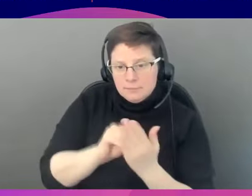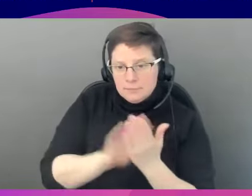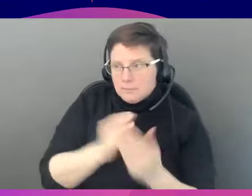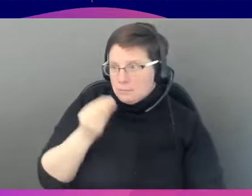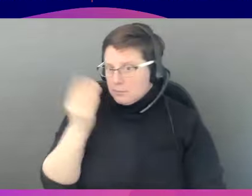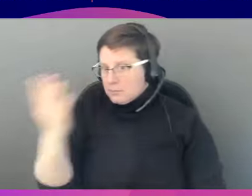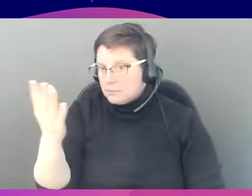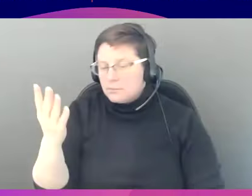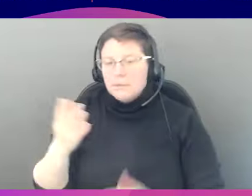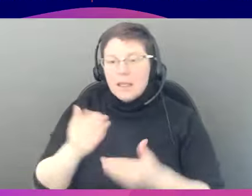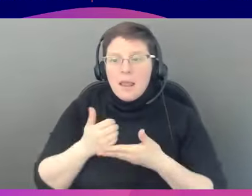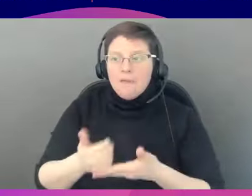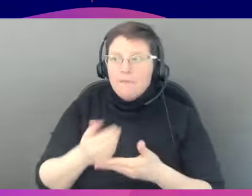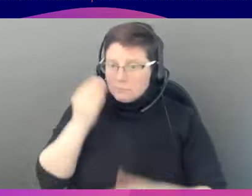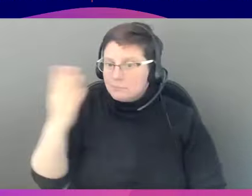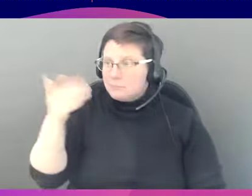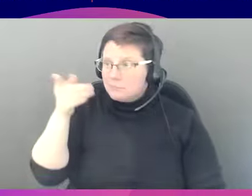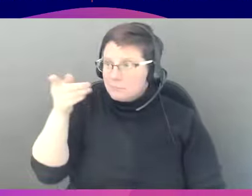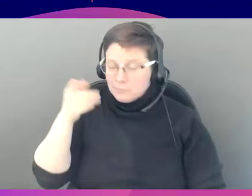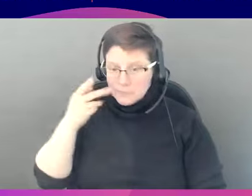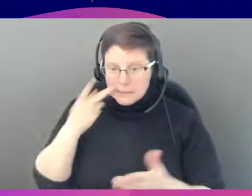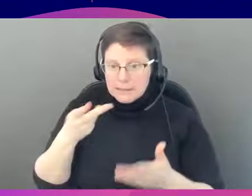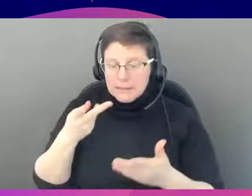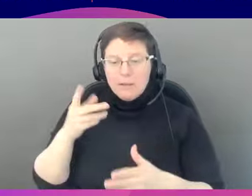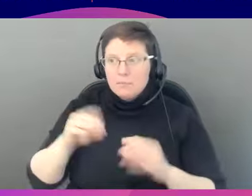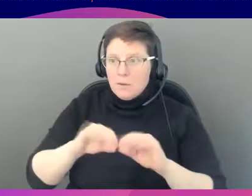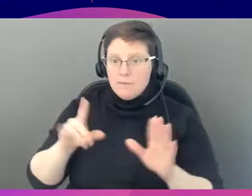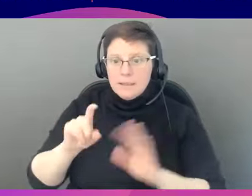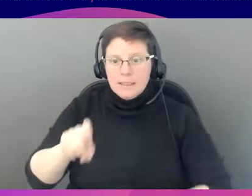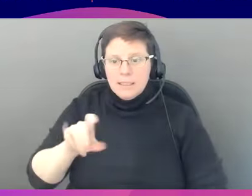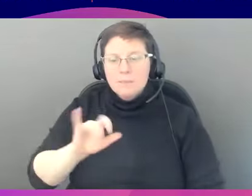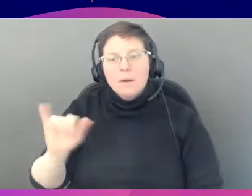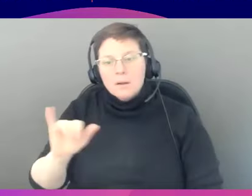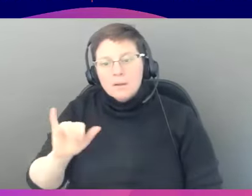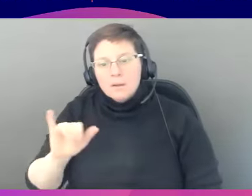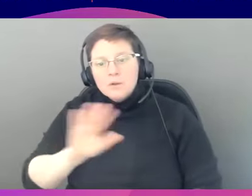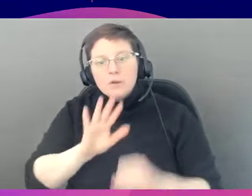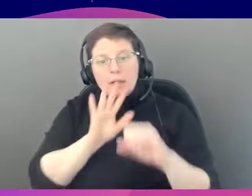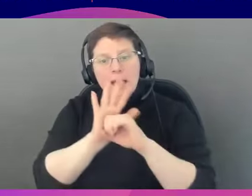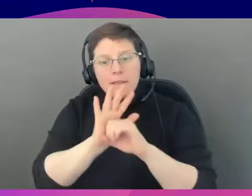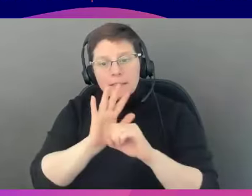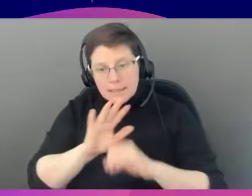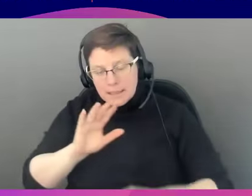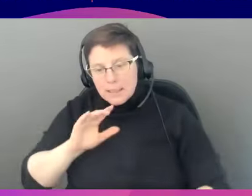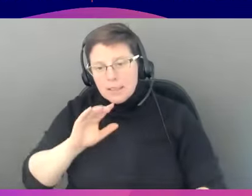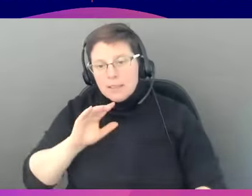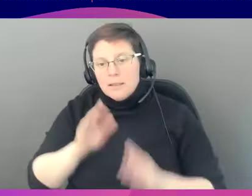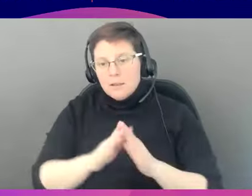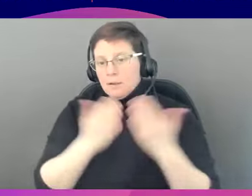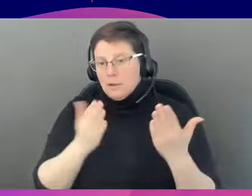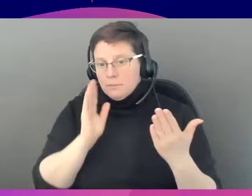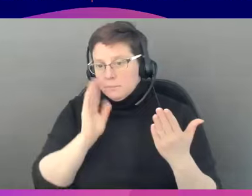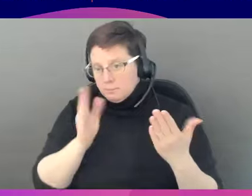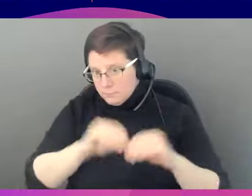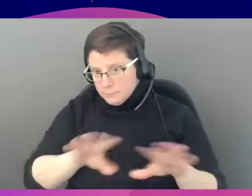letting folks know that this is needed. But this is also where I'm going to give a shout out to our advocacy guide that's going to be released shortly, because